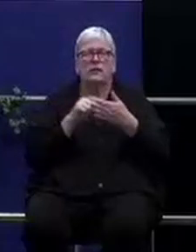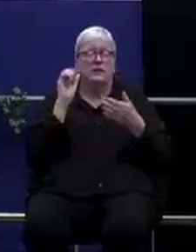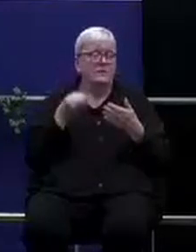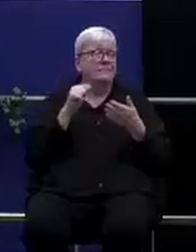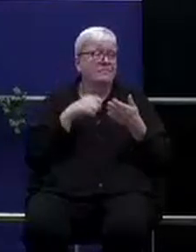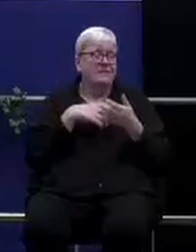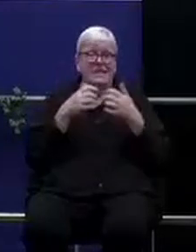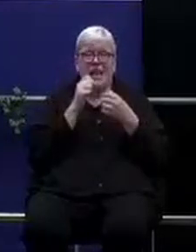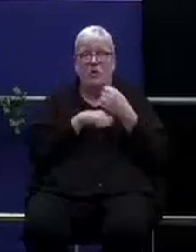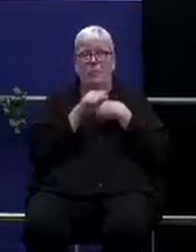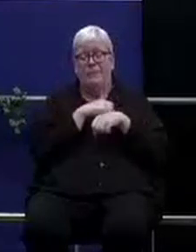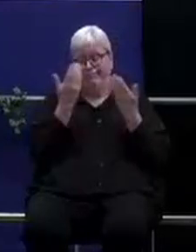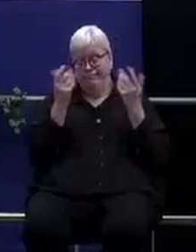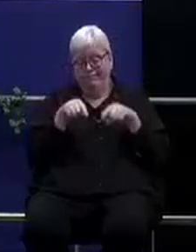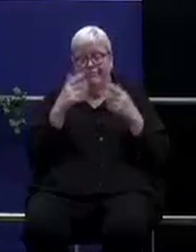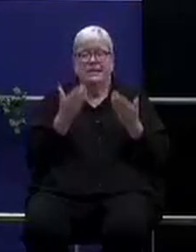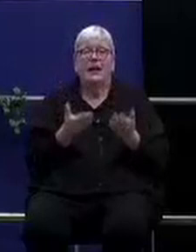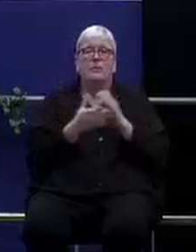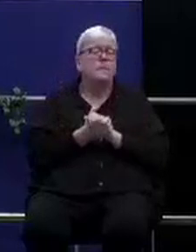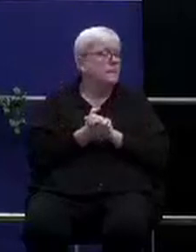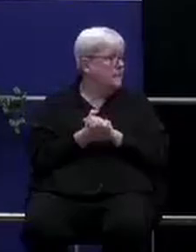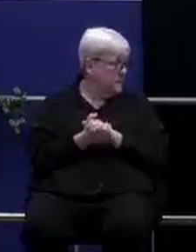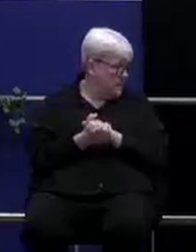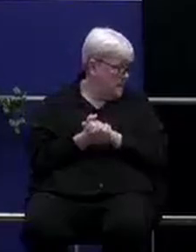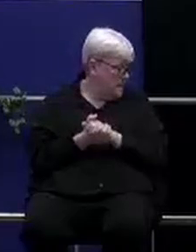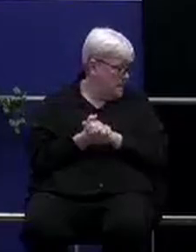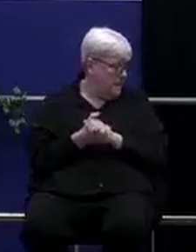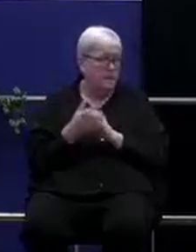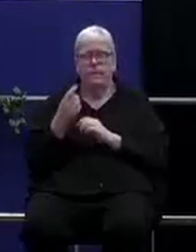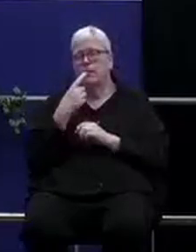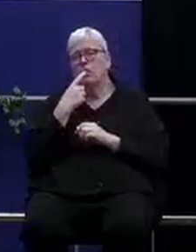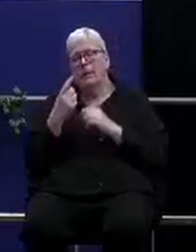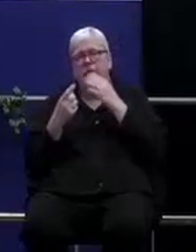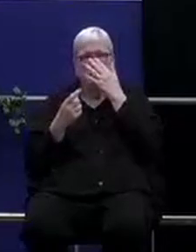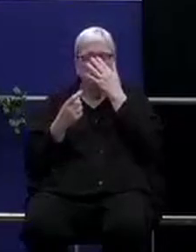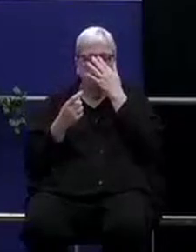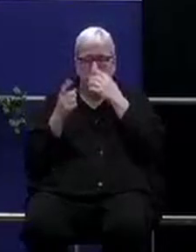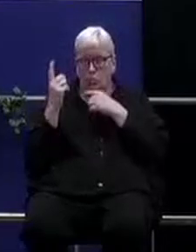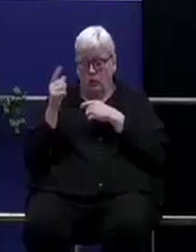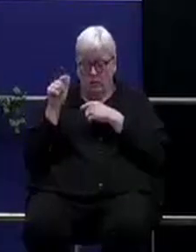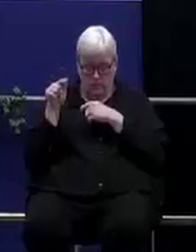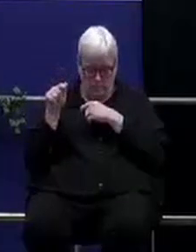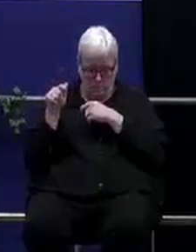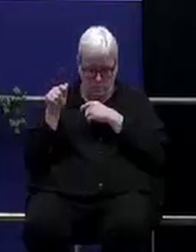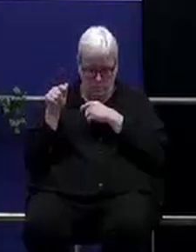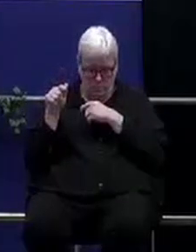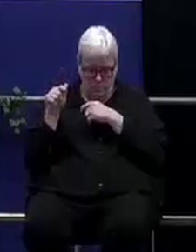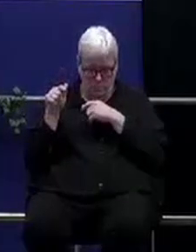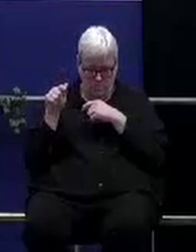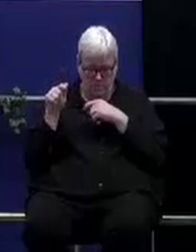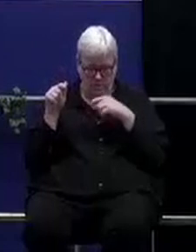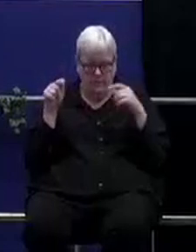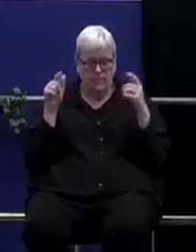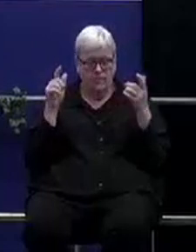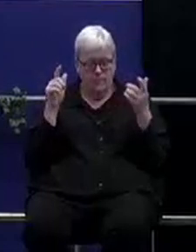That's how it all kind of came to be. So you mentioned maybe one there, but I'm an avid listener of Elizabeth Day's